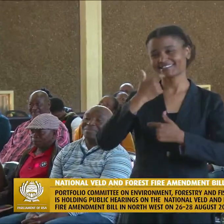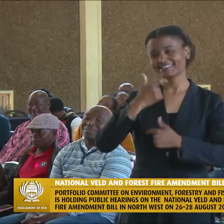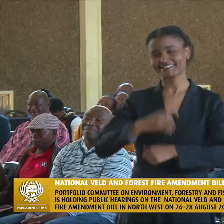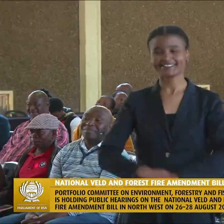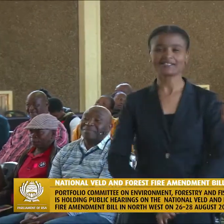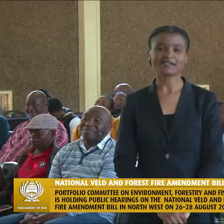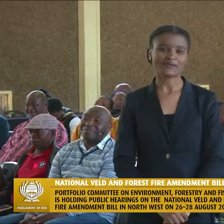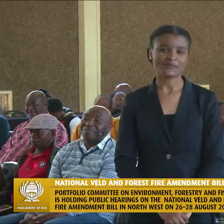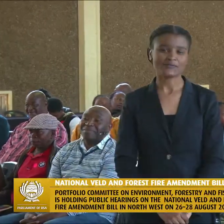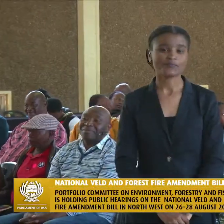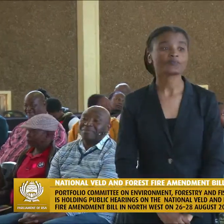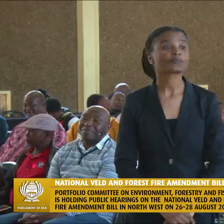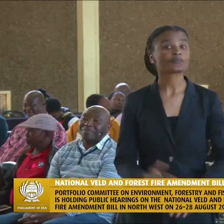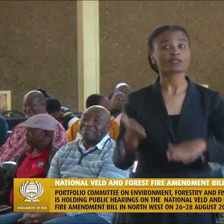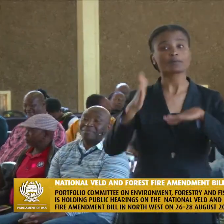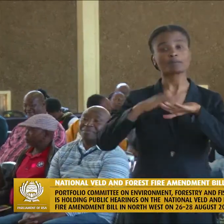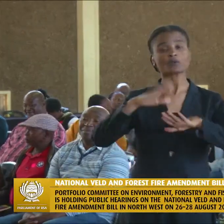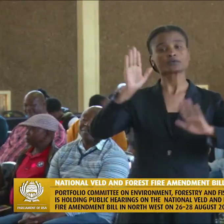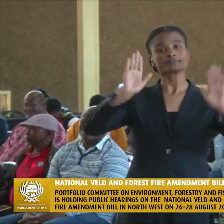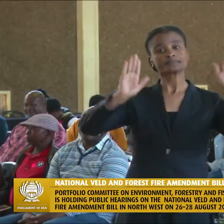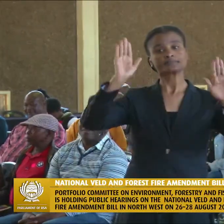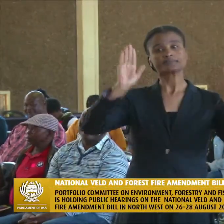okay let's note more hands